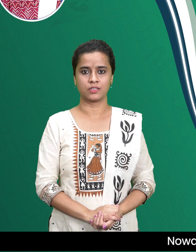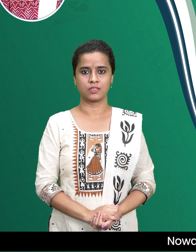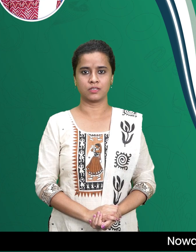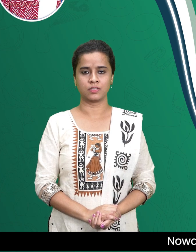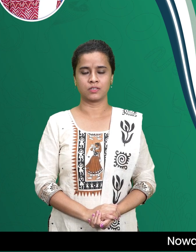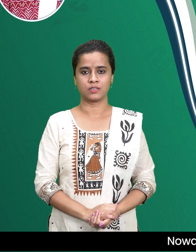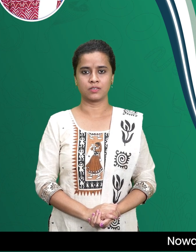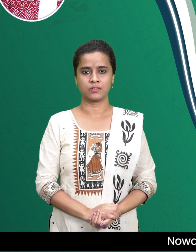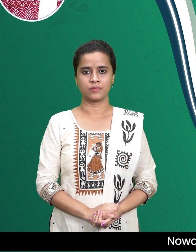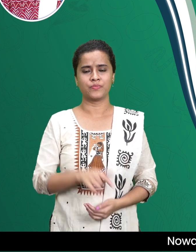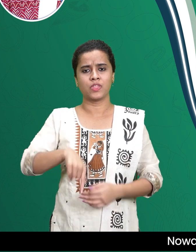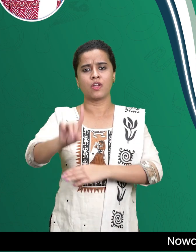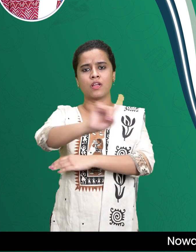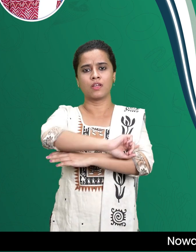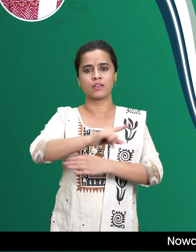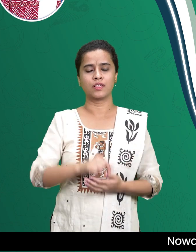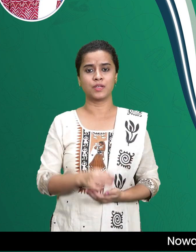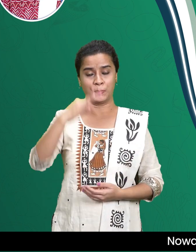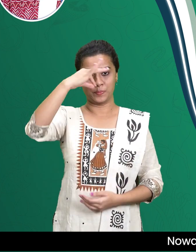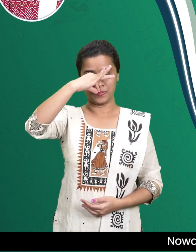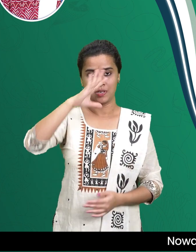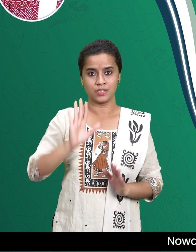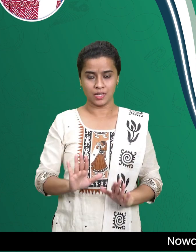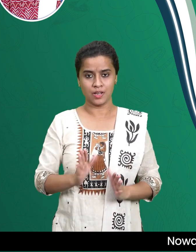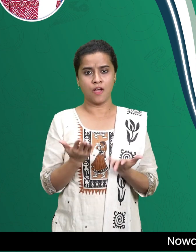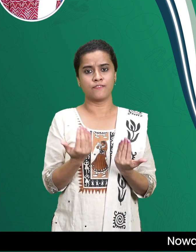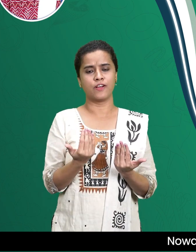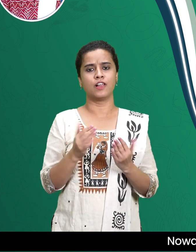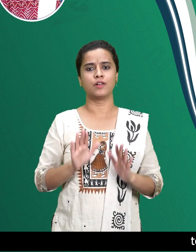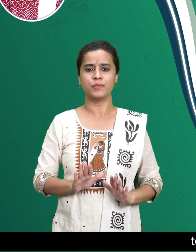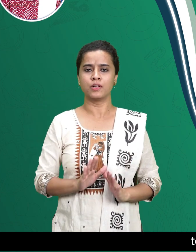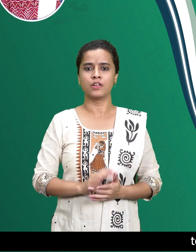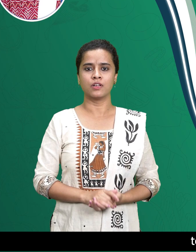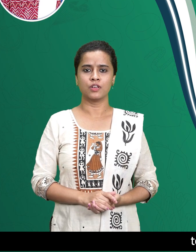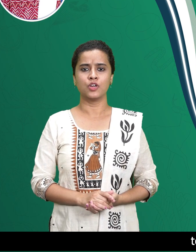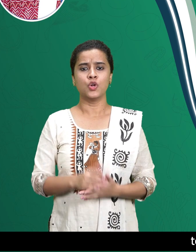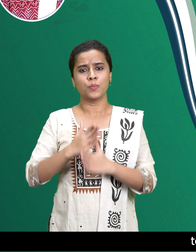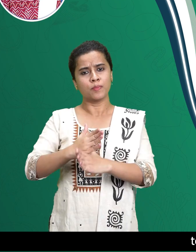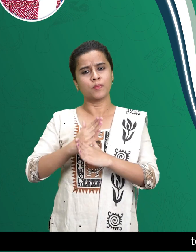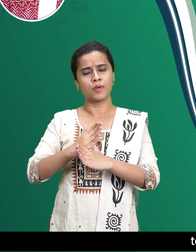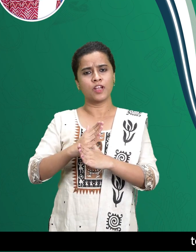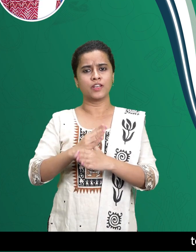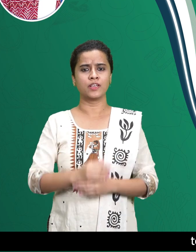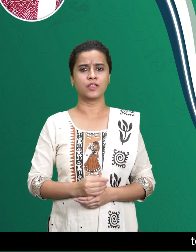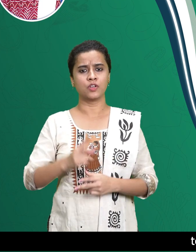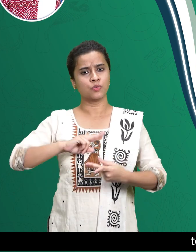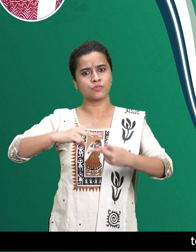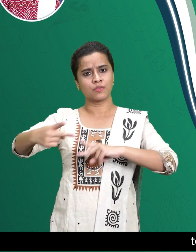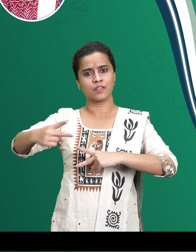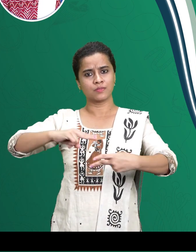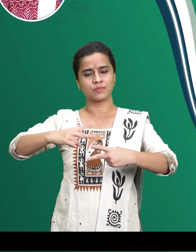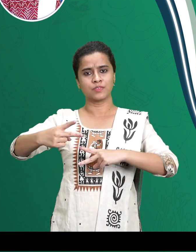Nowadays medicines are available to prevent the transmission